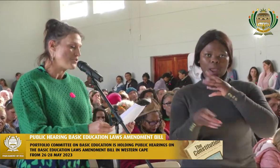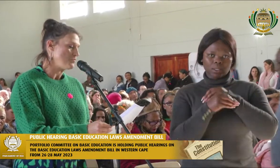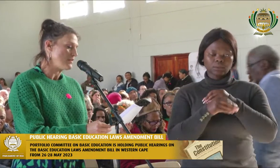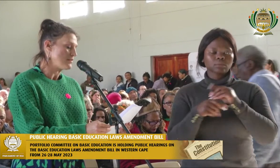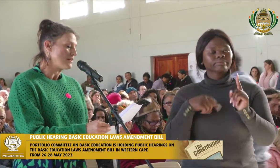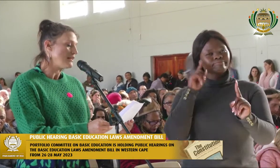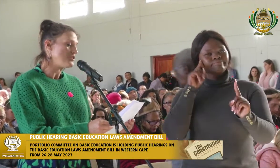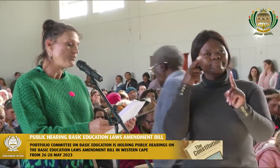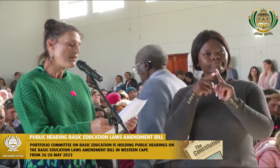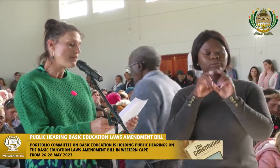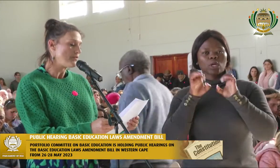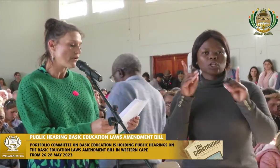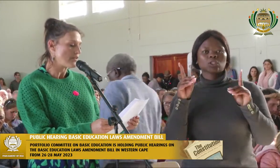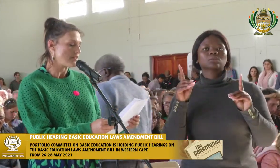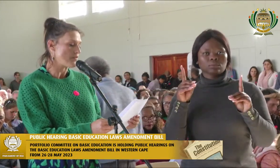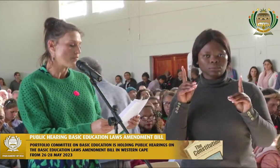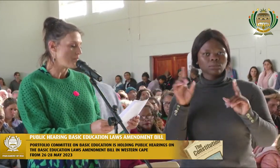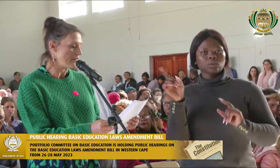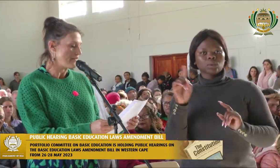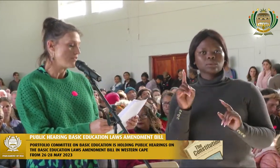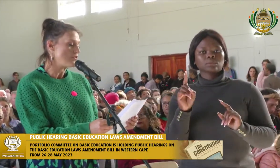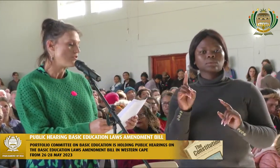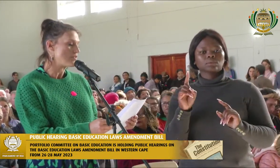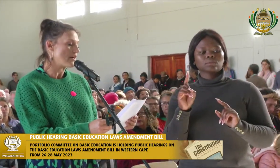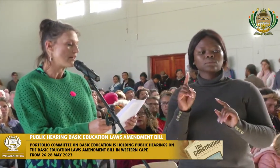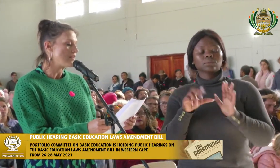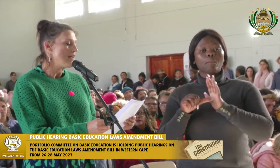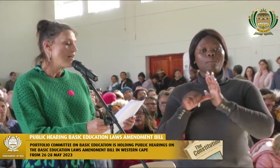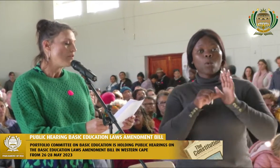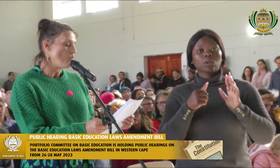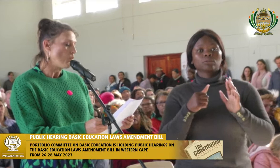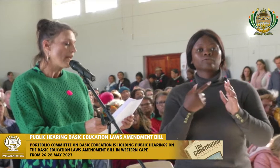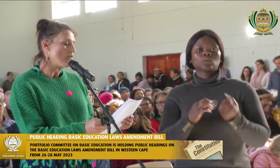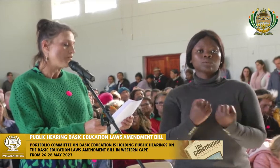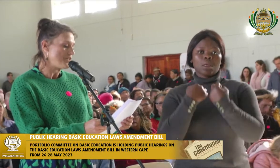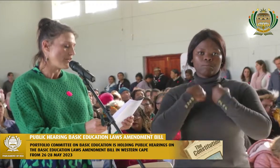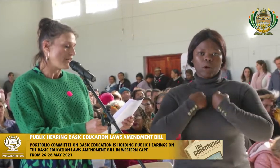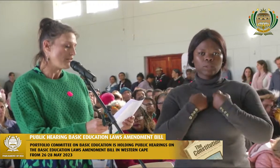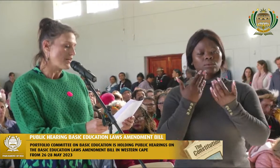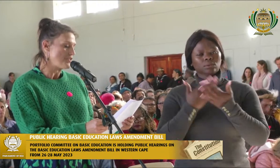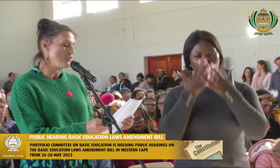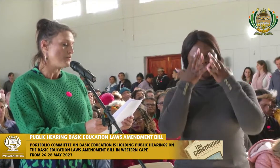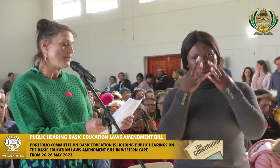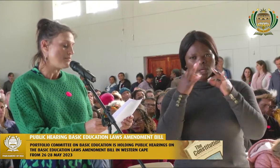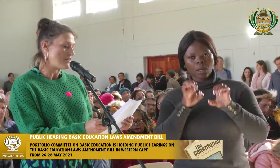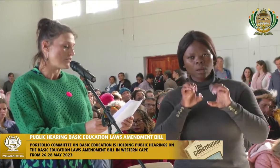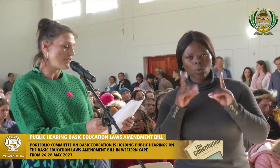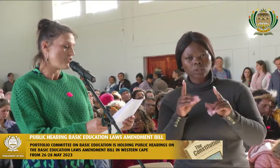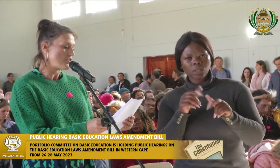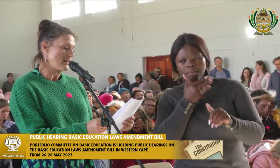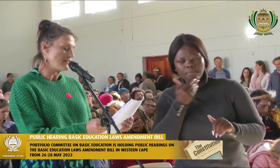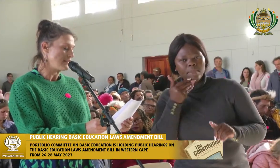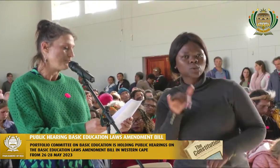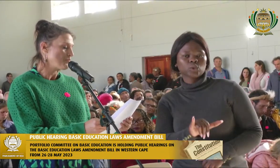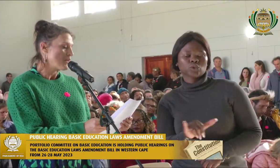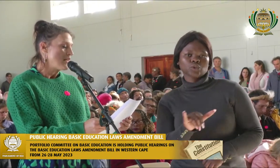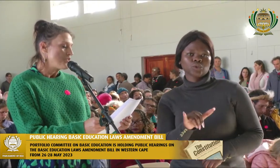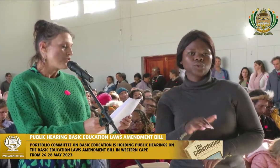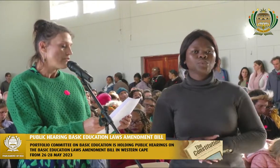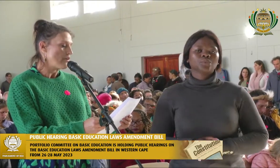education, it should be the prerogative of parent to decide the way of which education will be the best of each